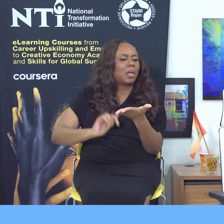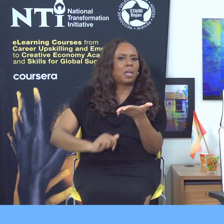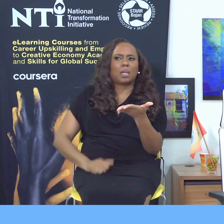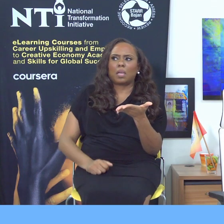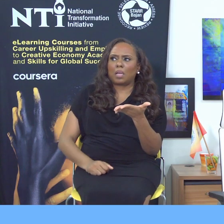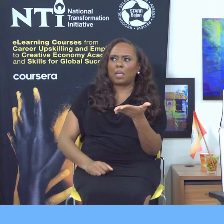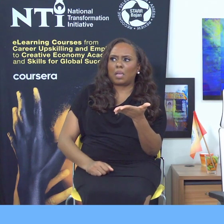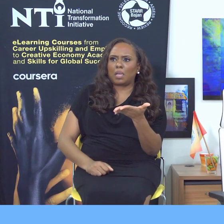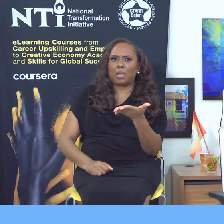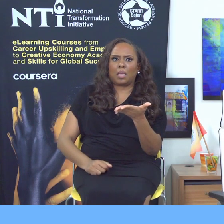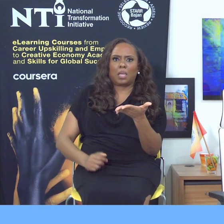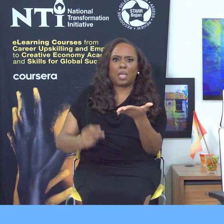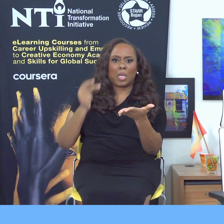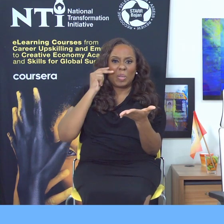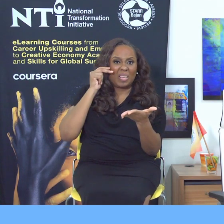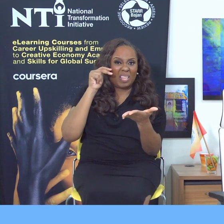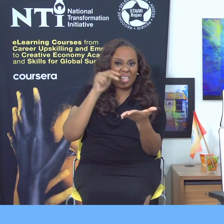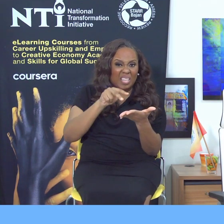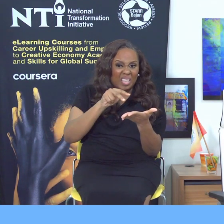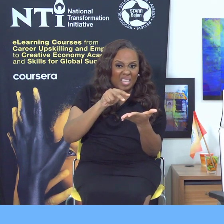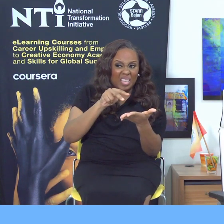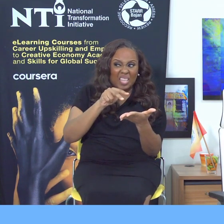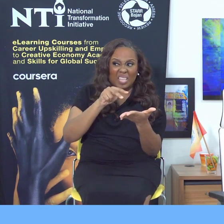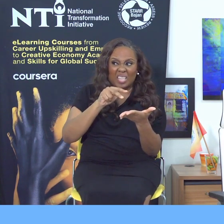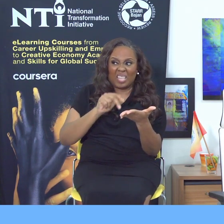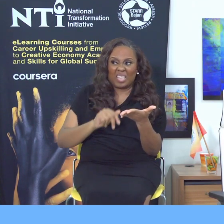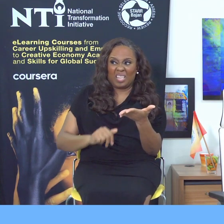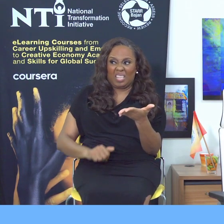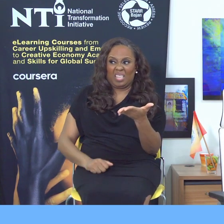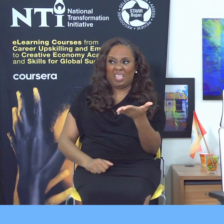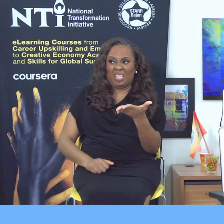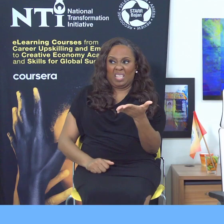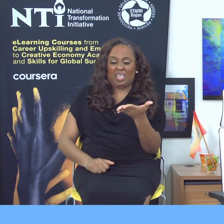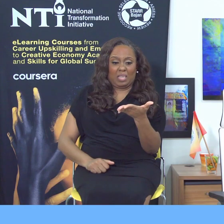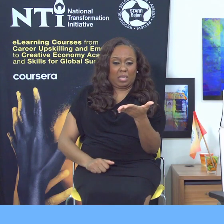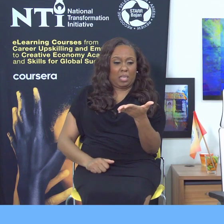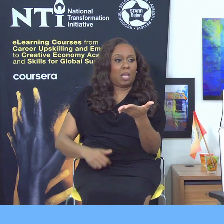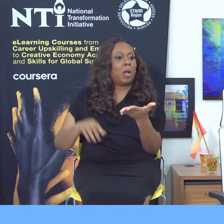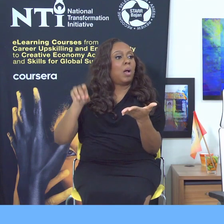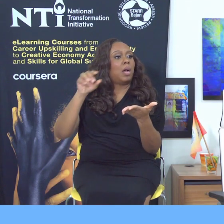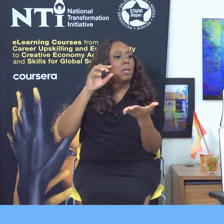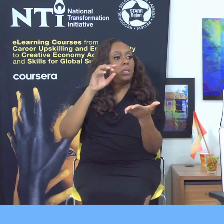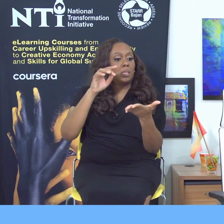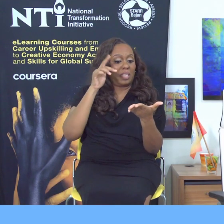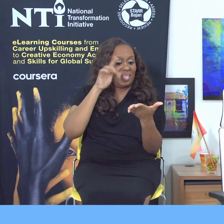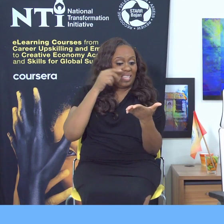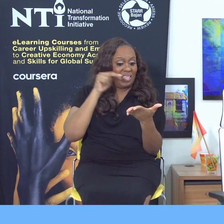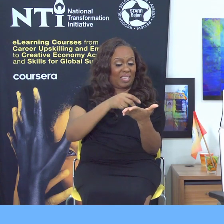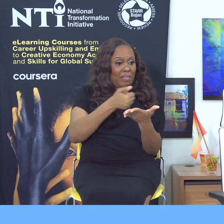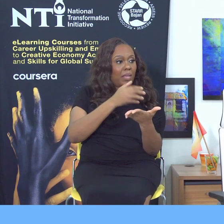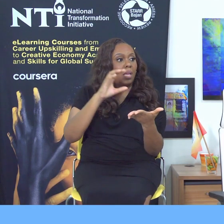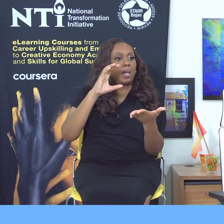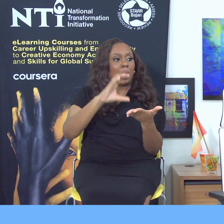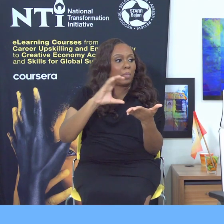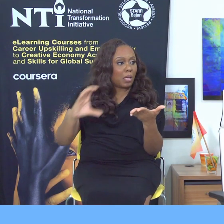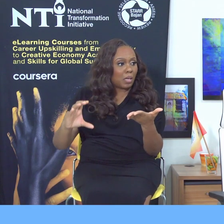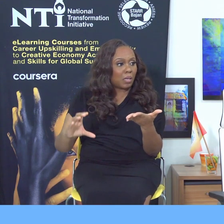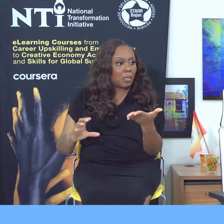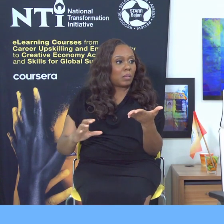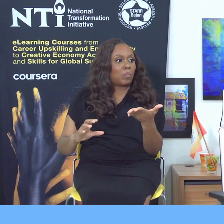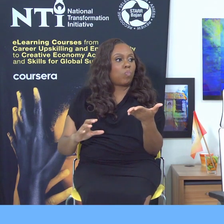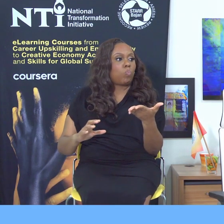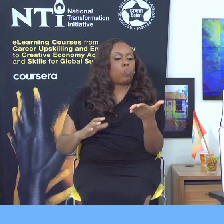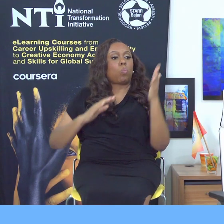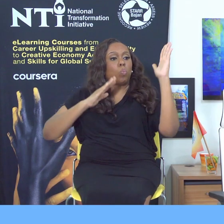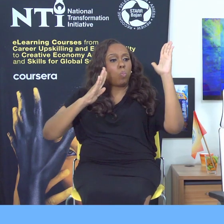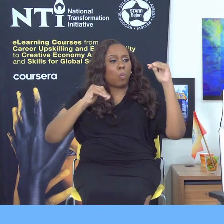So you can see the caller, and there's also captions as well. So this phone, I'm hoping that it's